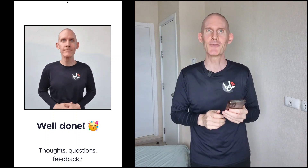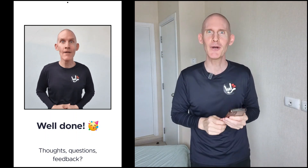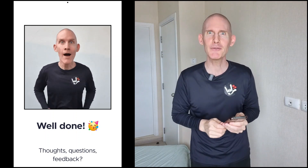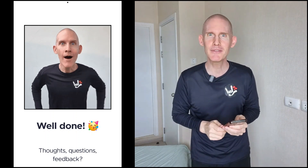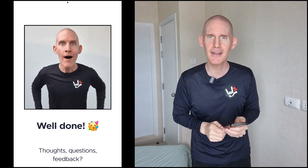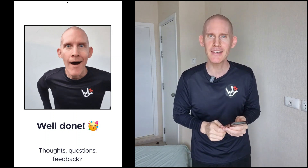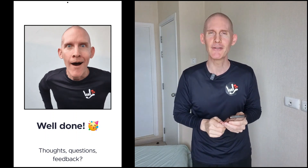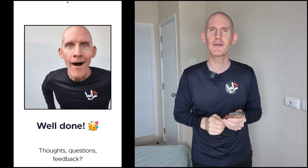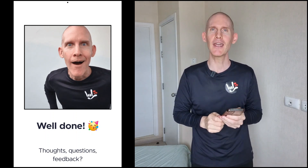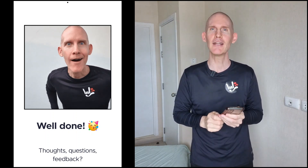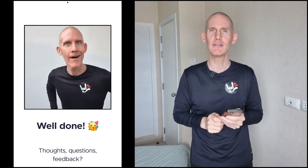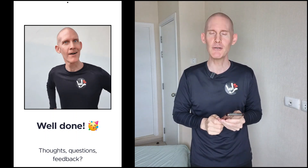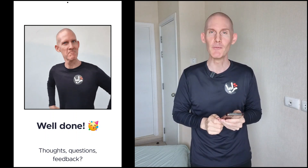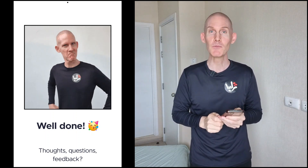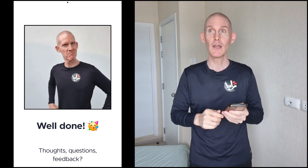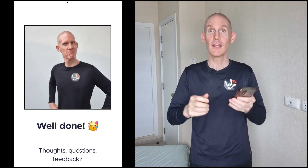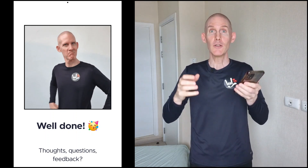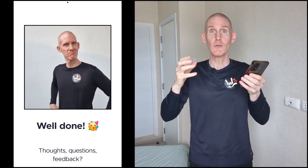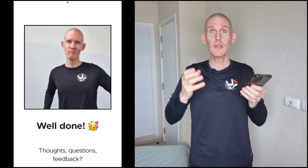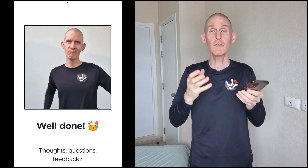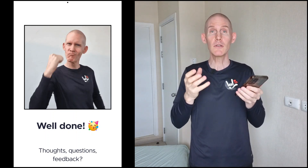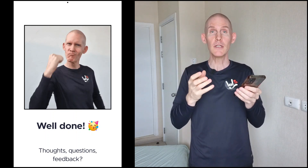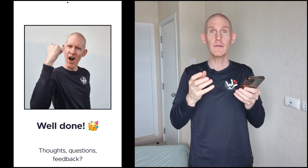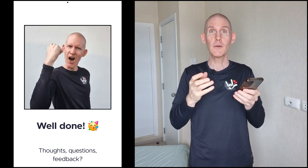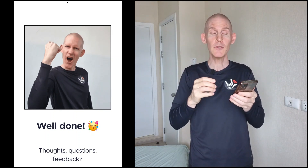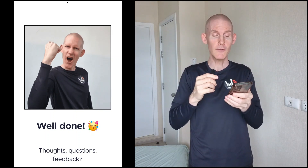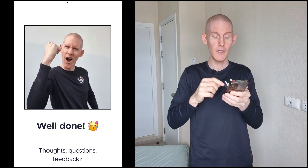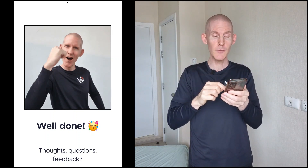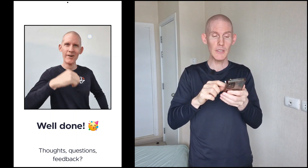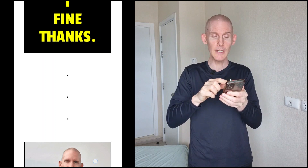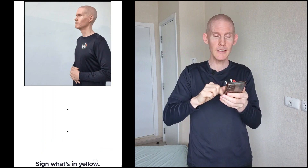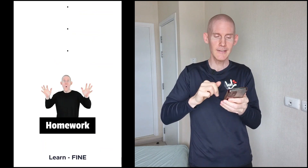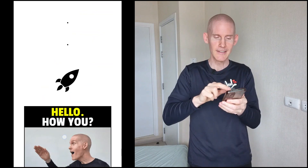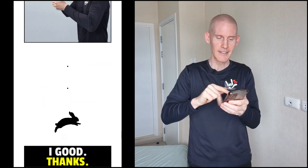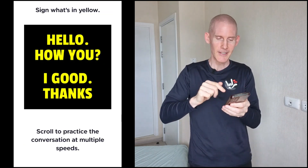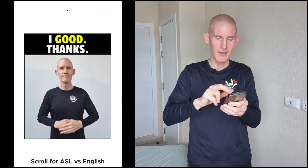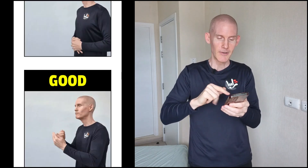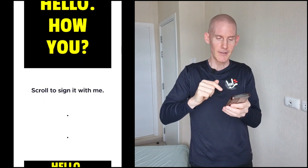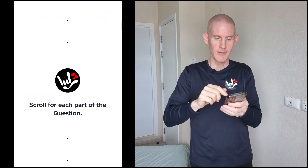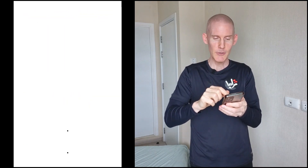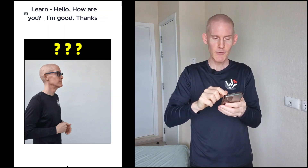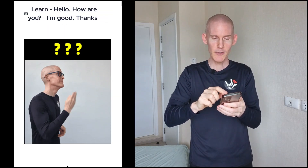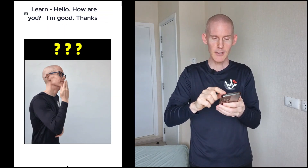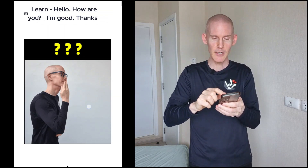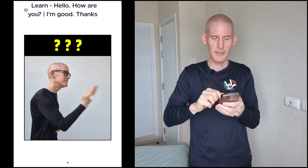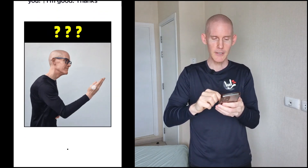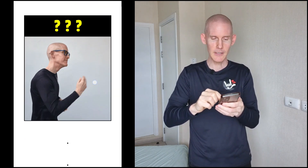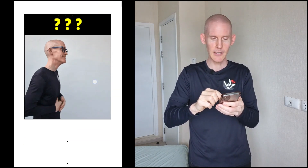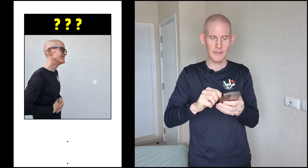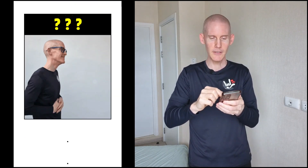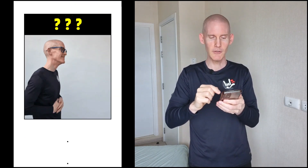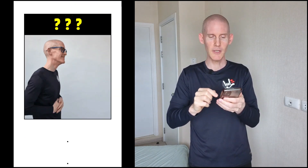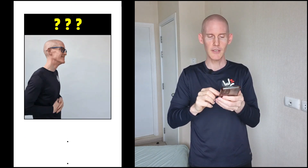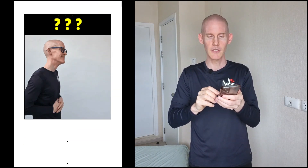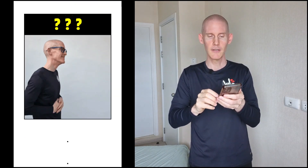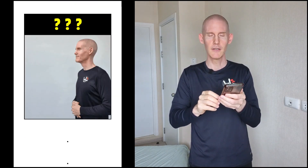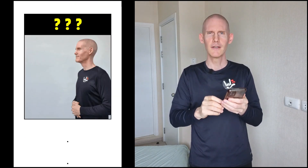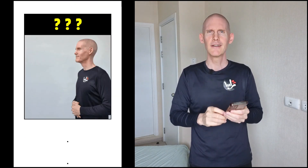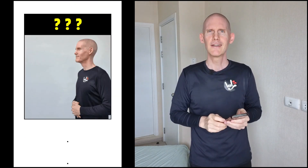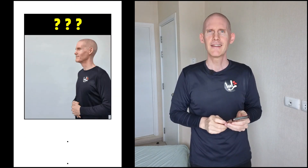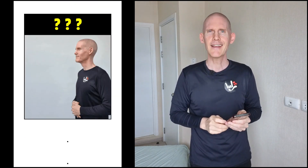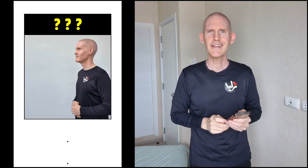Okay, so well done. Look at you. You literally, remember at the very beginning, when you first got into this lesson, you're